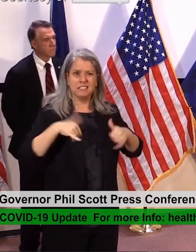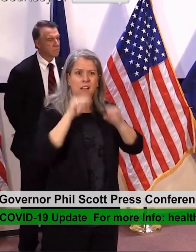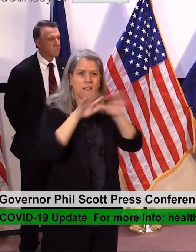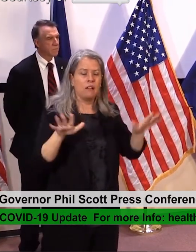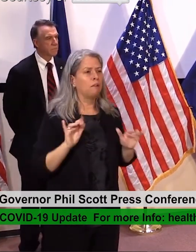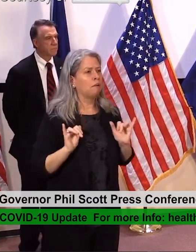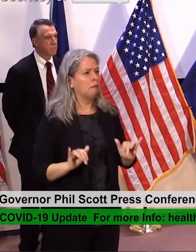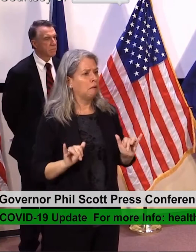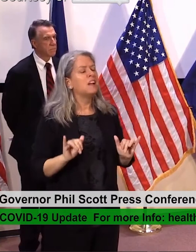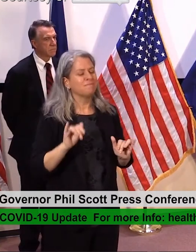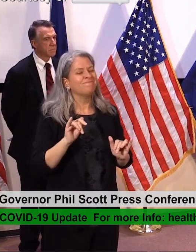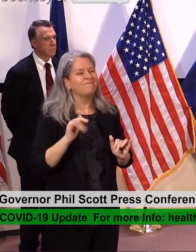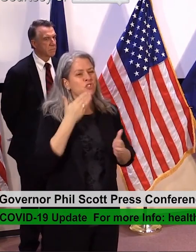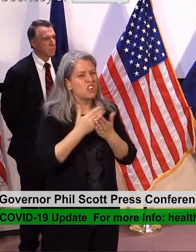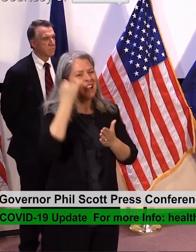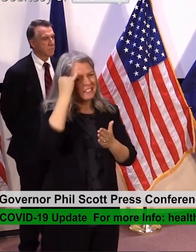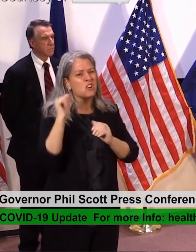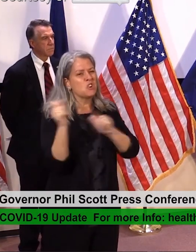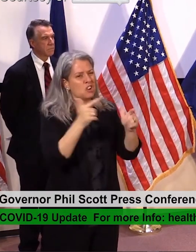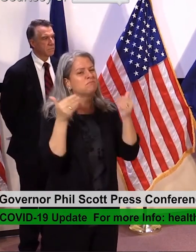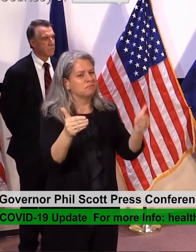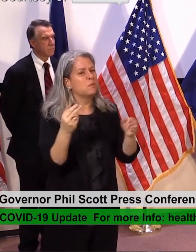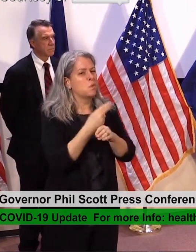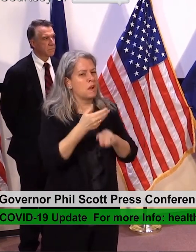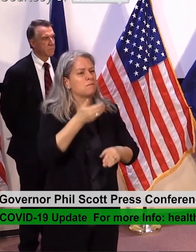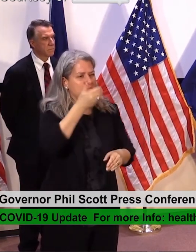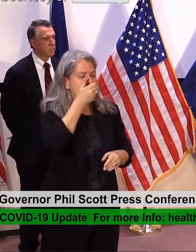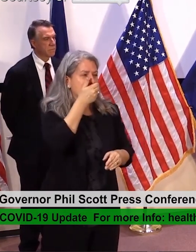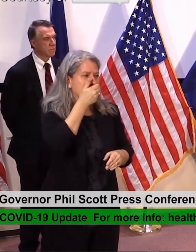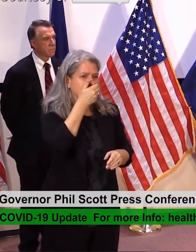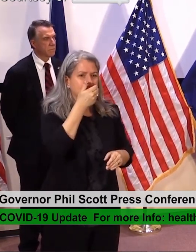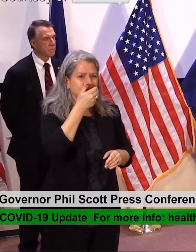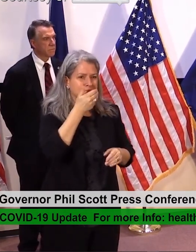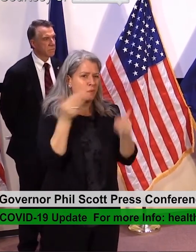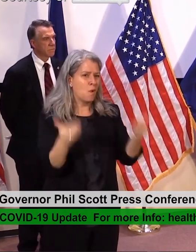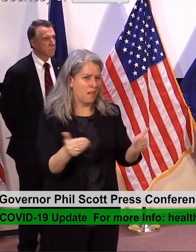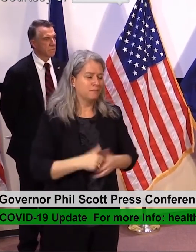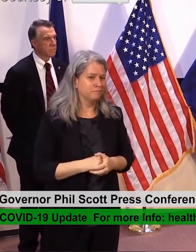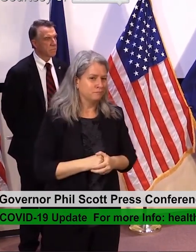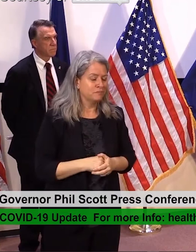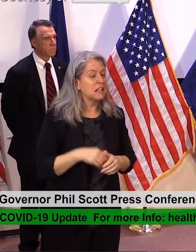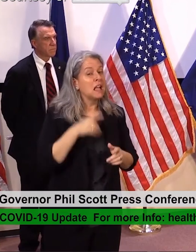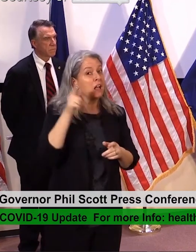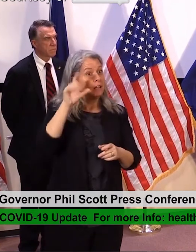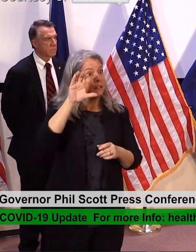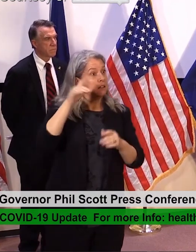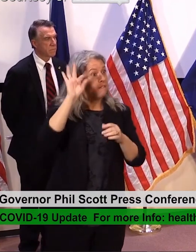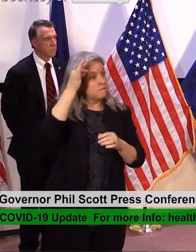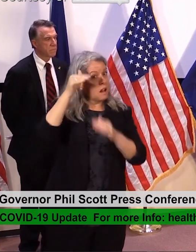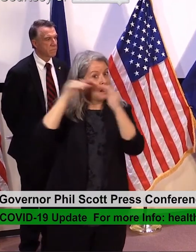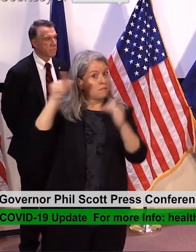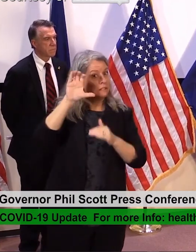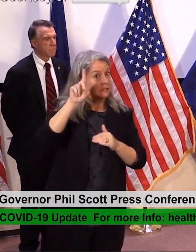the virus. I fully expect that CDC will be formally making the same recommendation today or in the